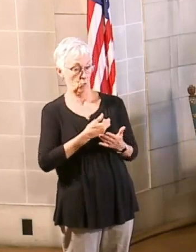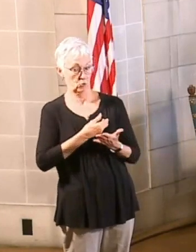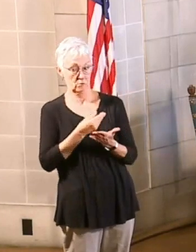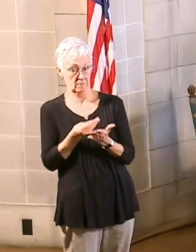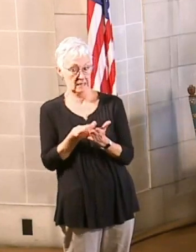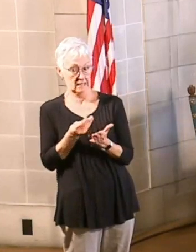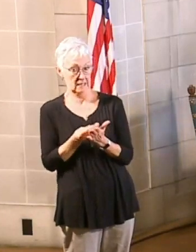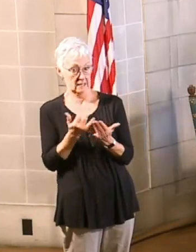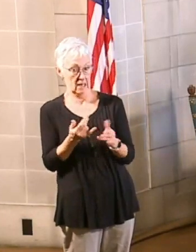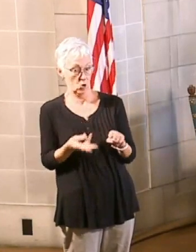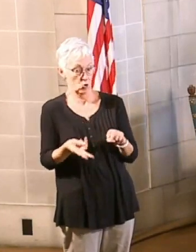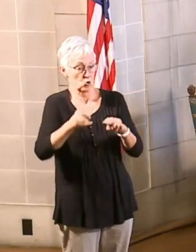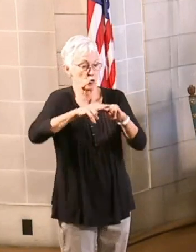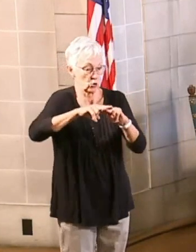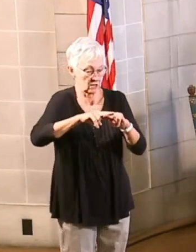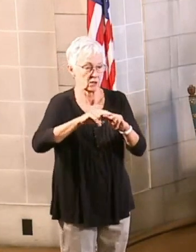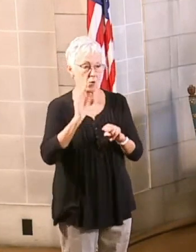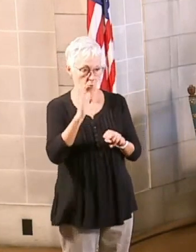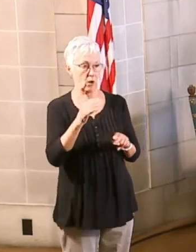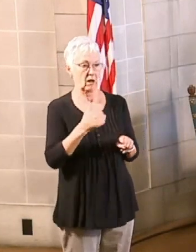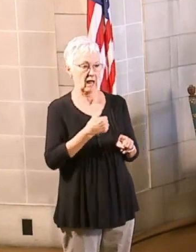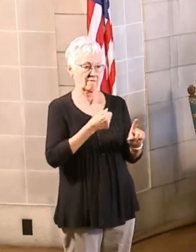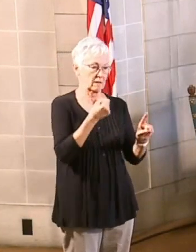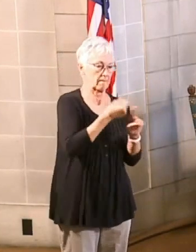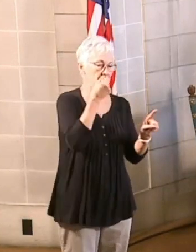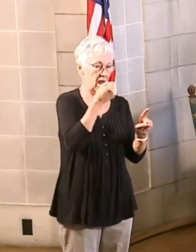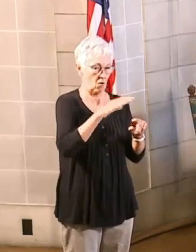and immediate impact on their ability